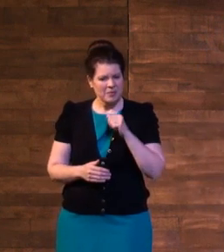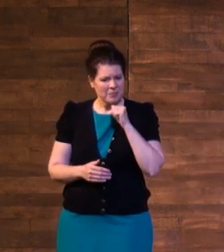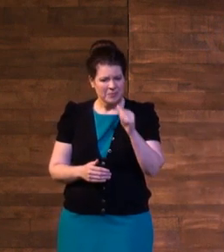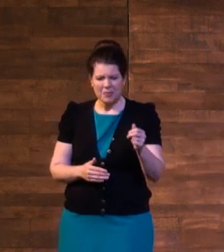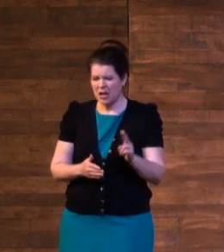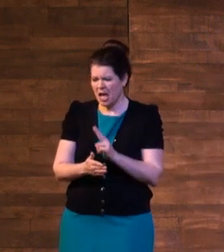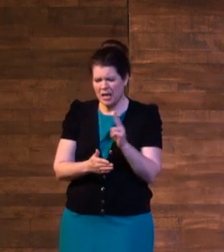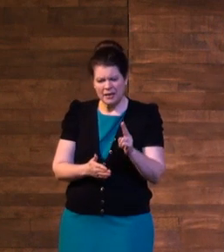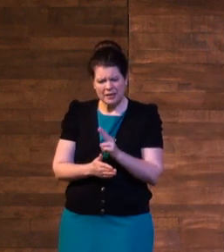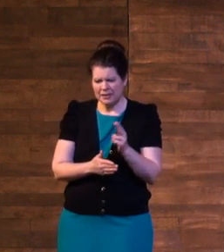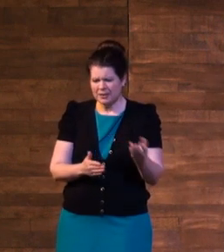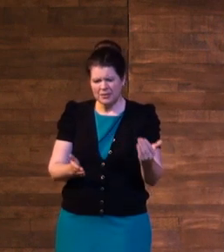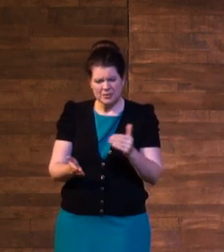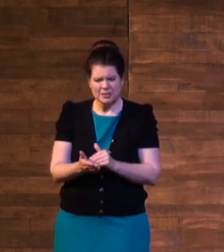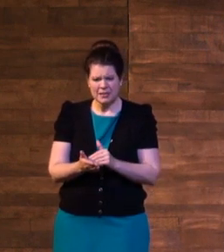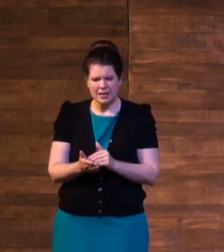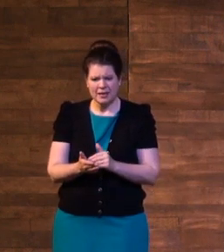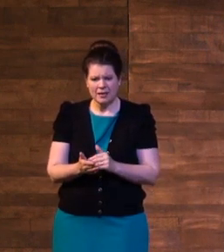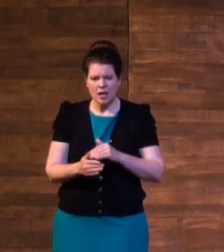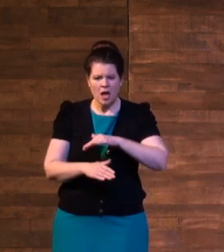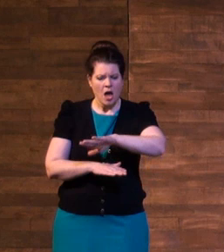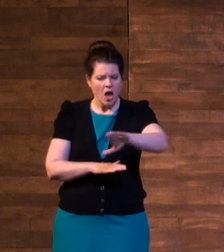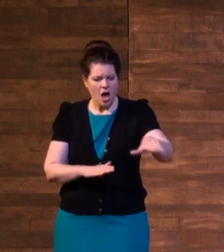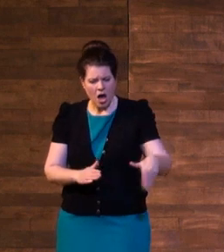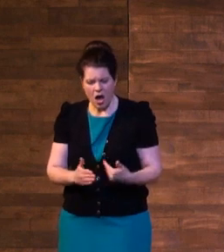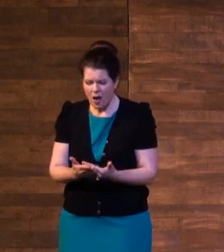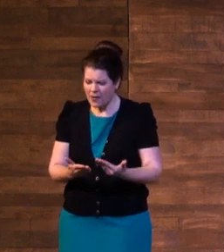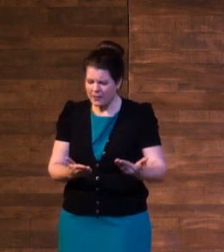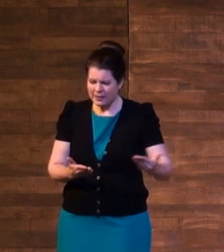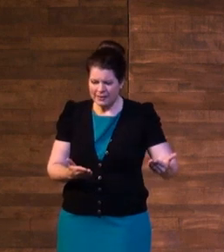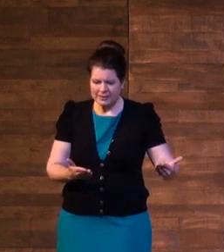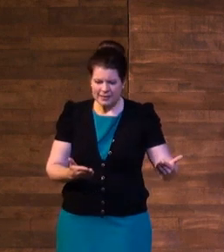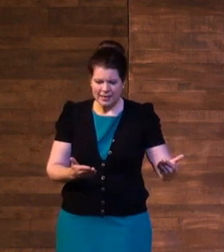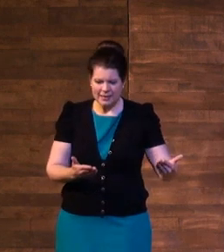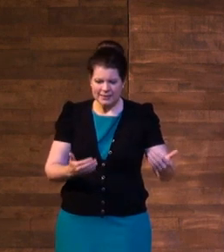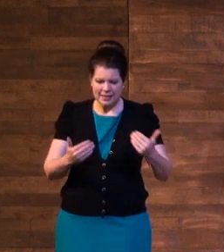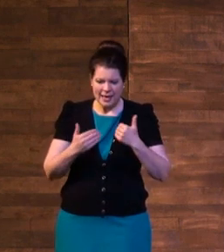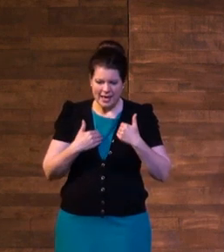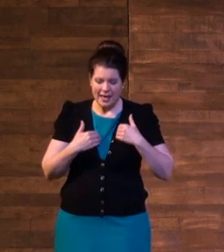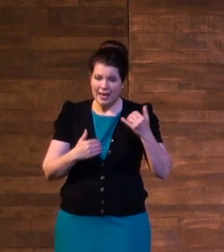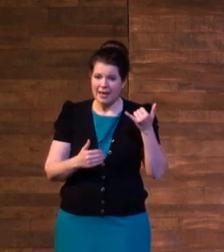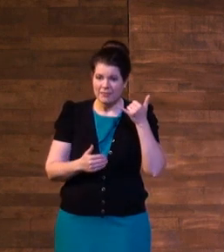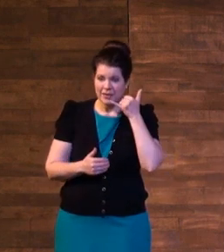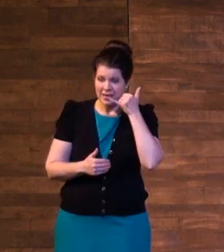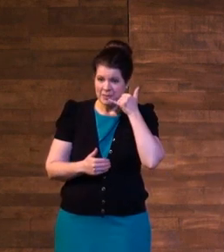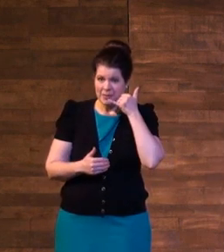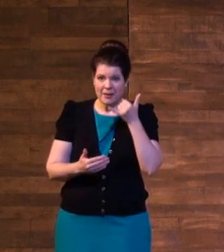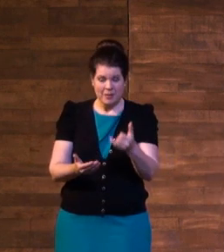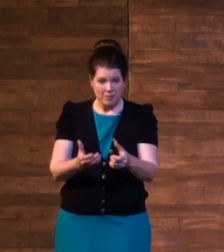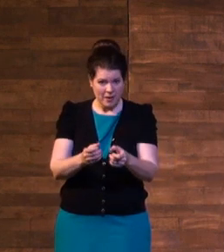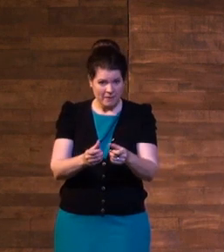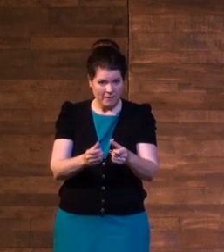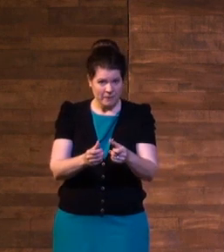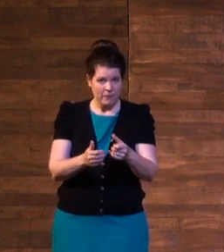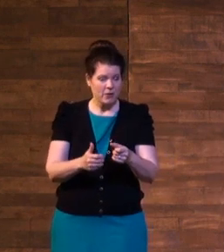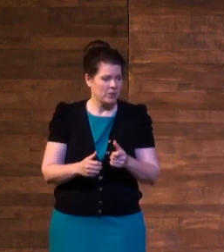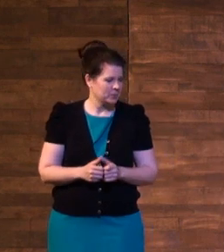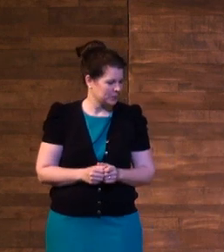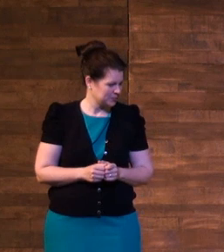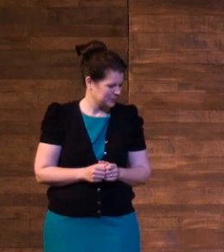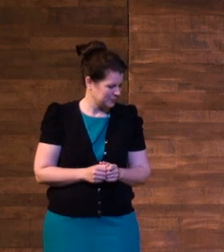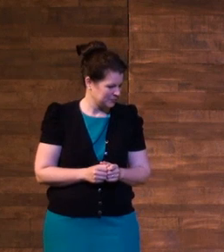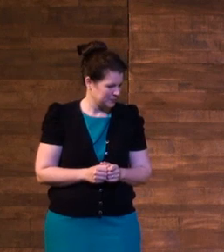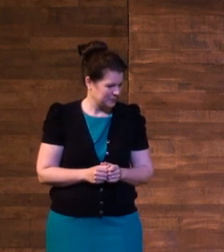have to go to all these different resources to solve the things that I'm trying to solve. And here's the thing about object lessons, they're like a